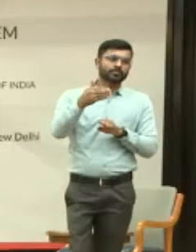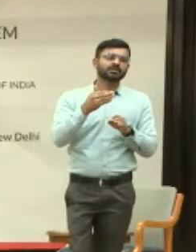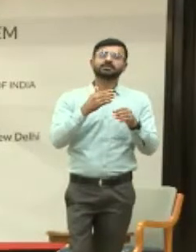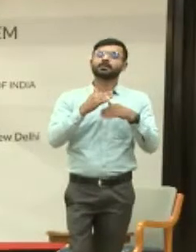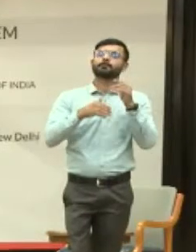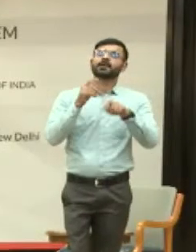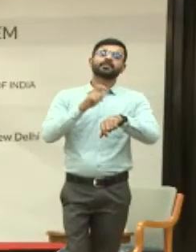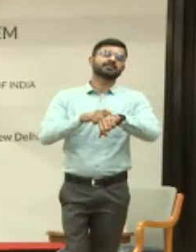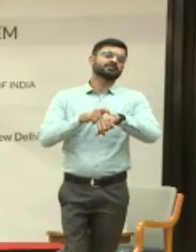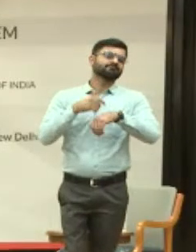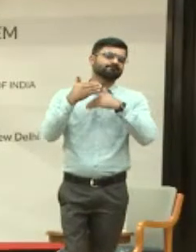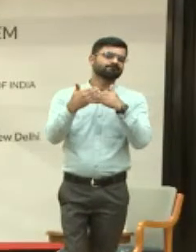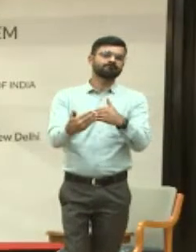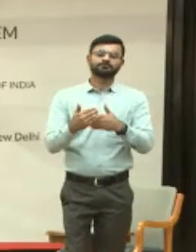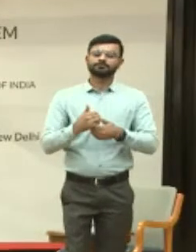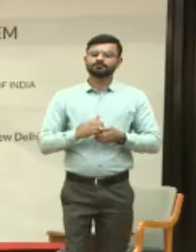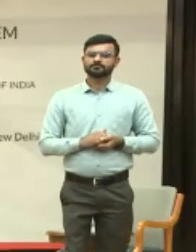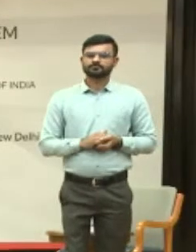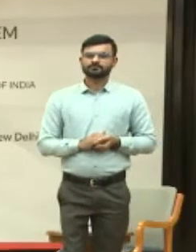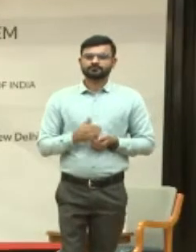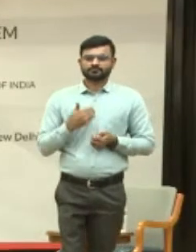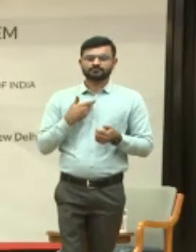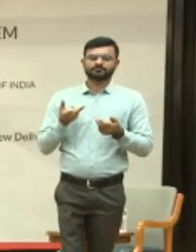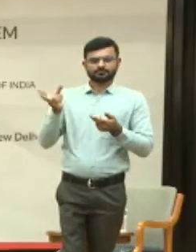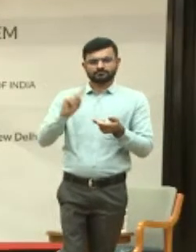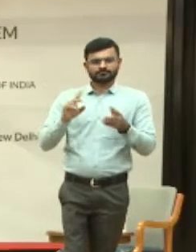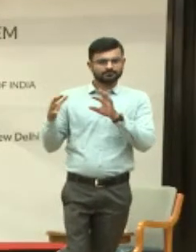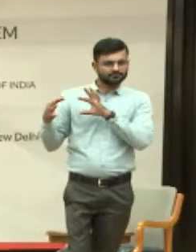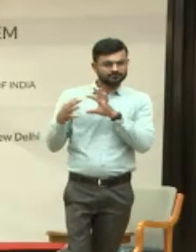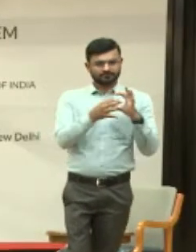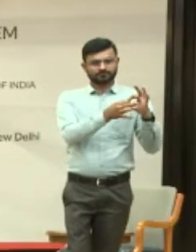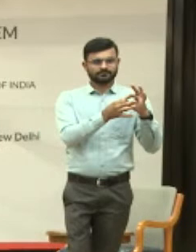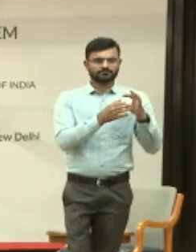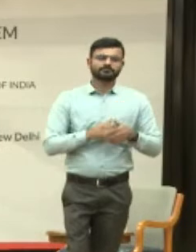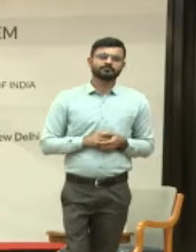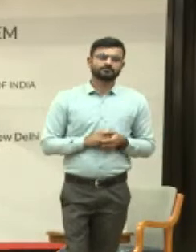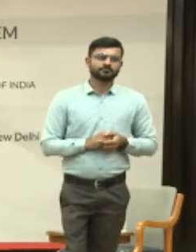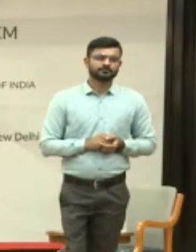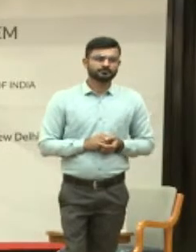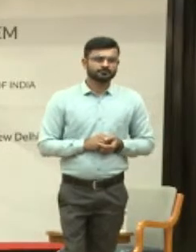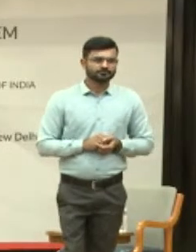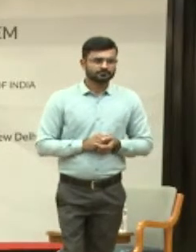stipulated period of time. I'll come back to this later.